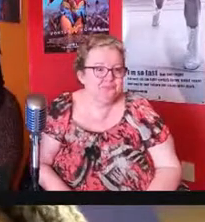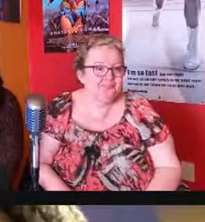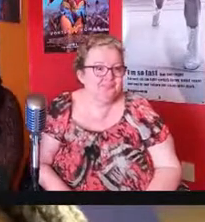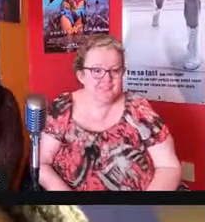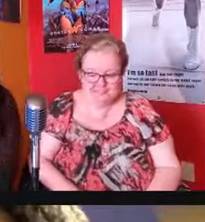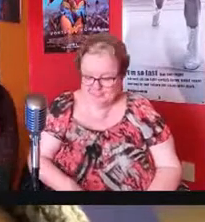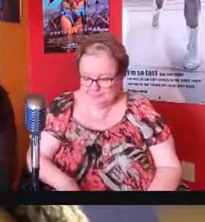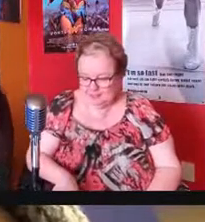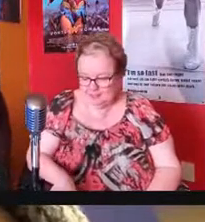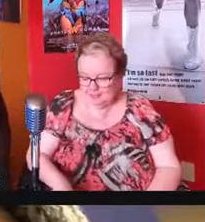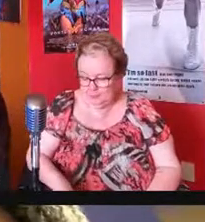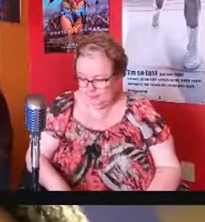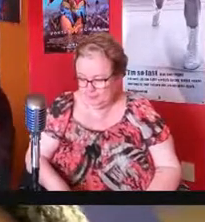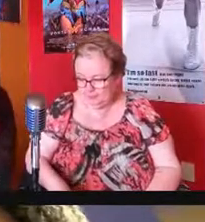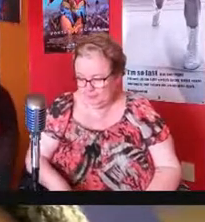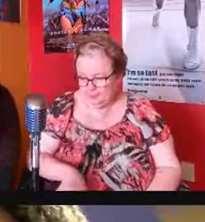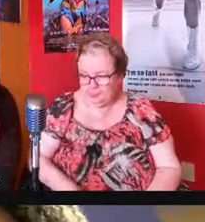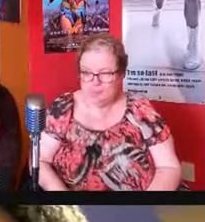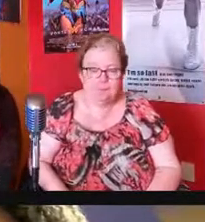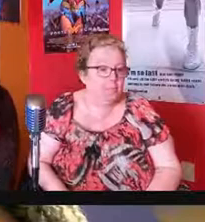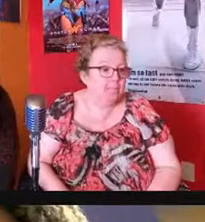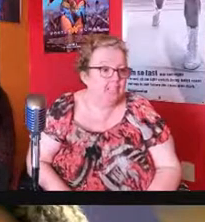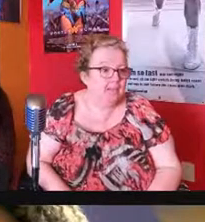All right.